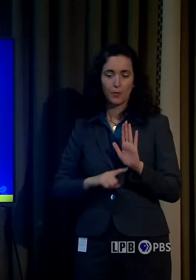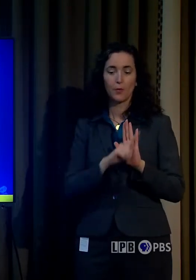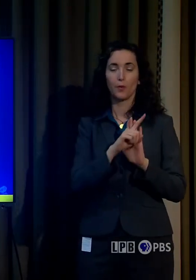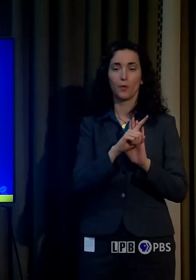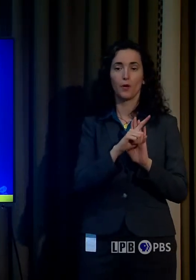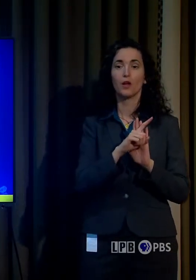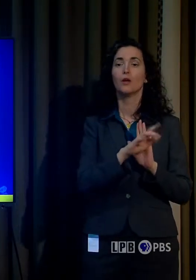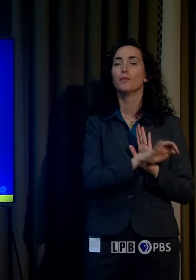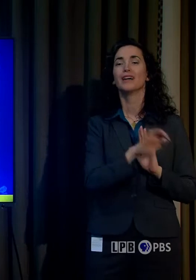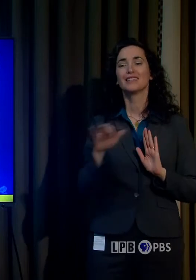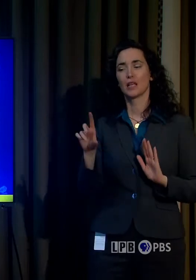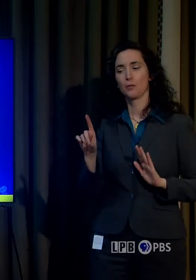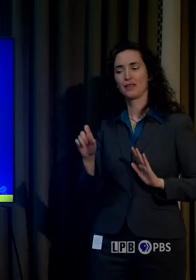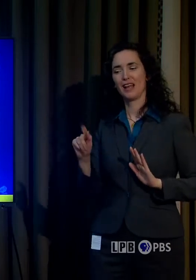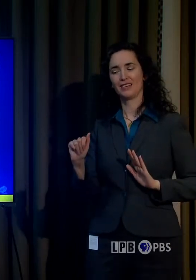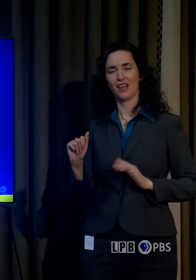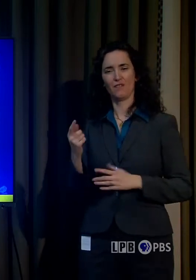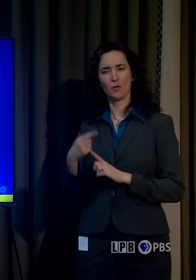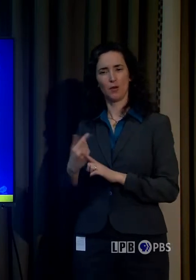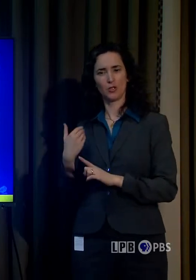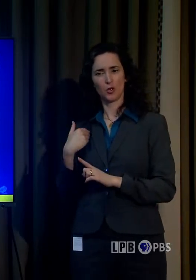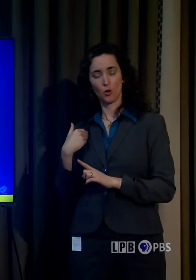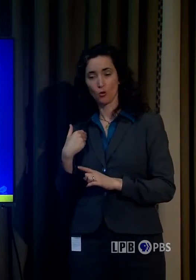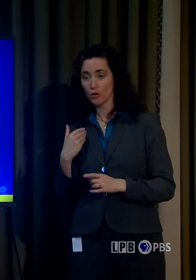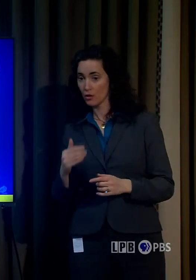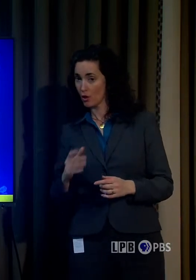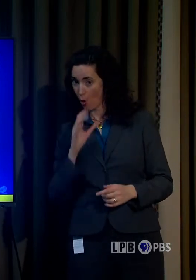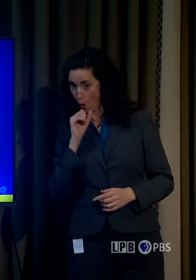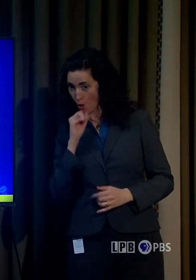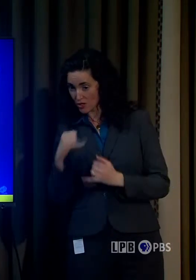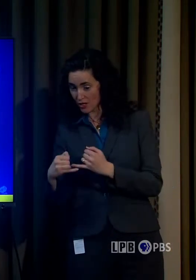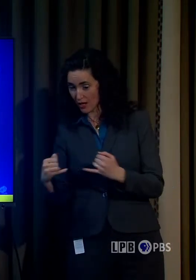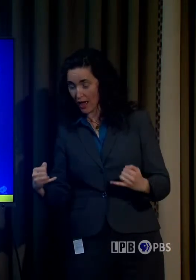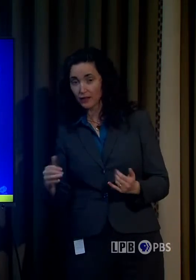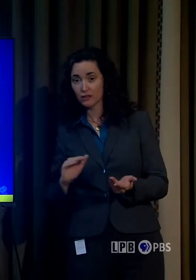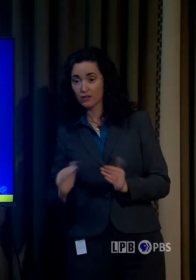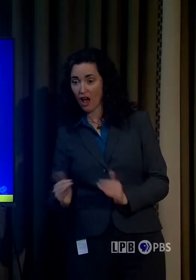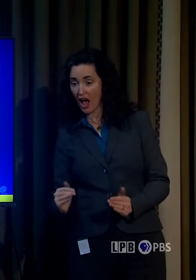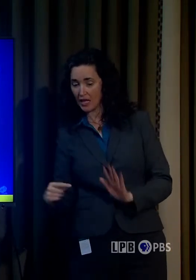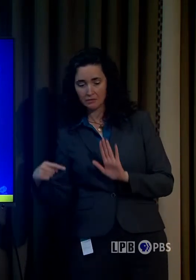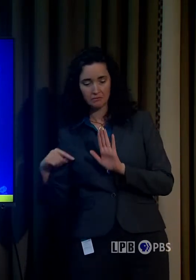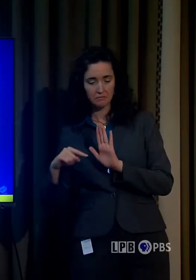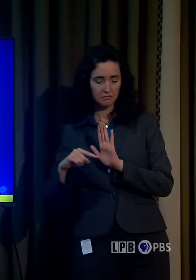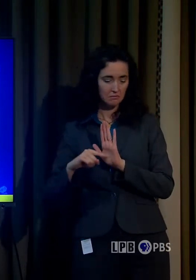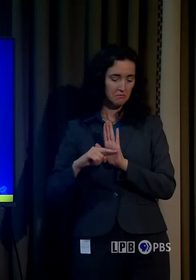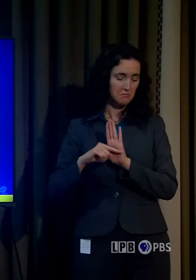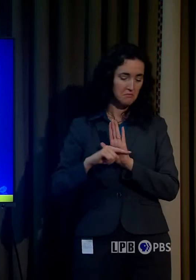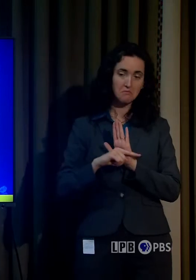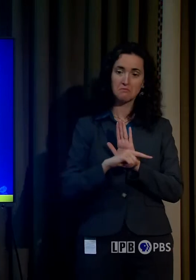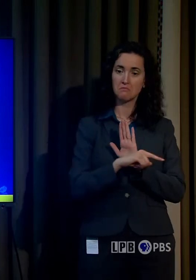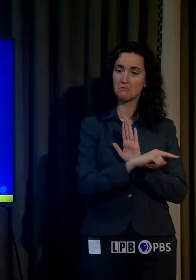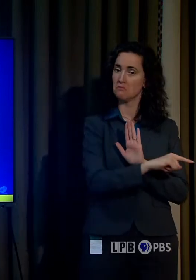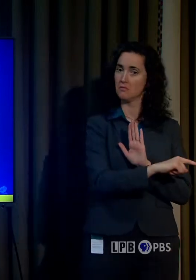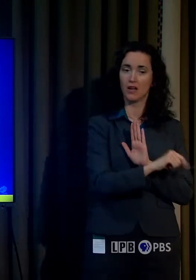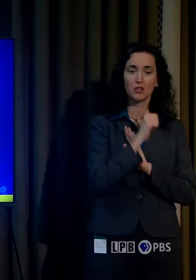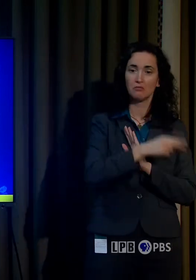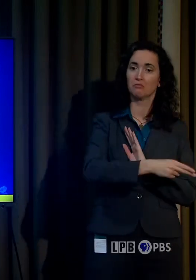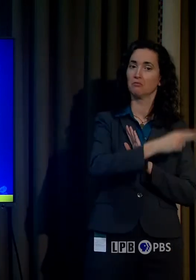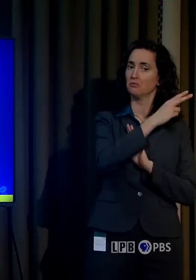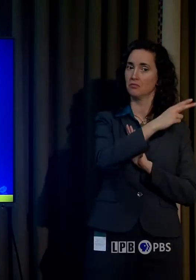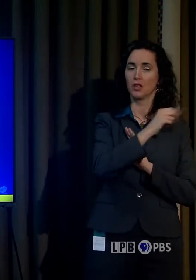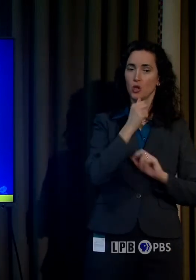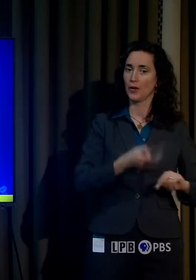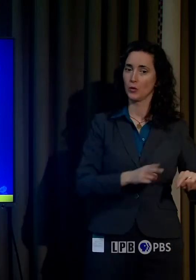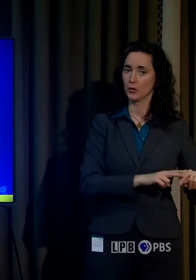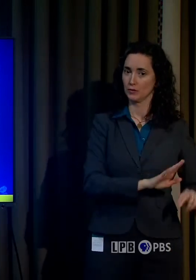Delta surge a few months prior, we've not seen very much movement at all, thankfully, in deaths amongst nursing home